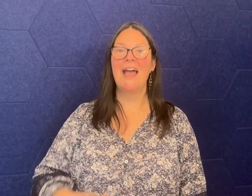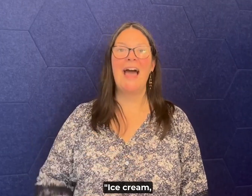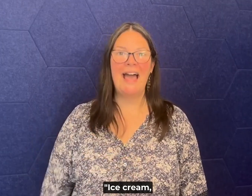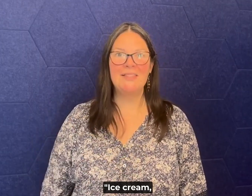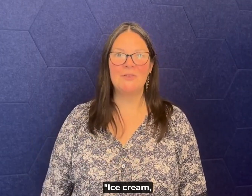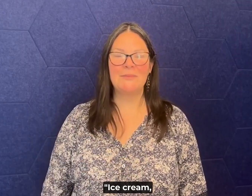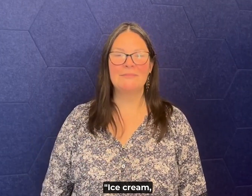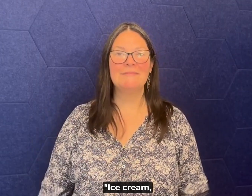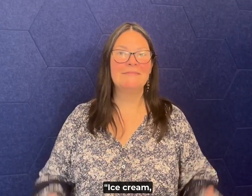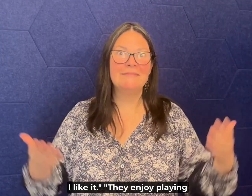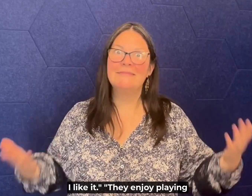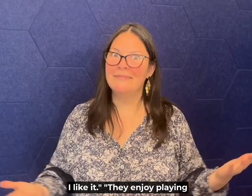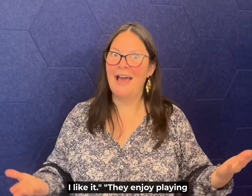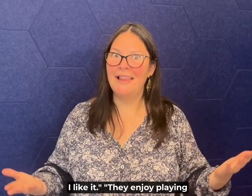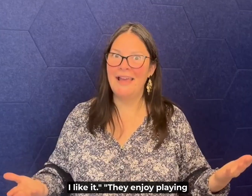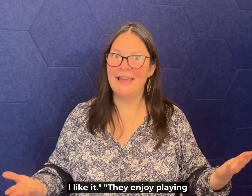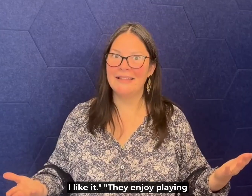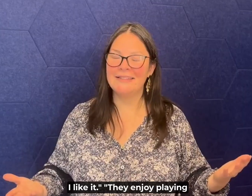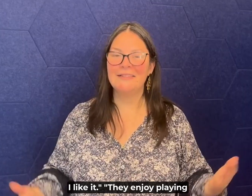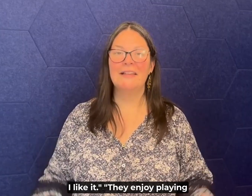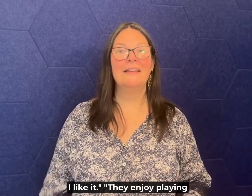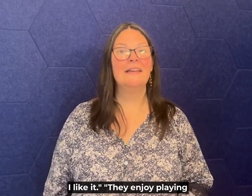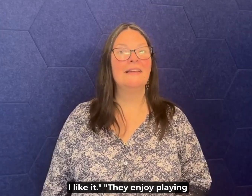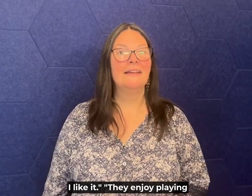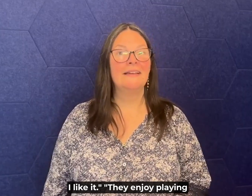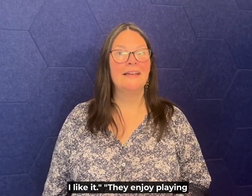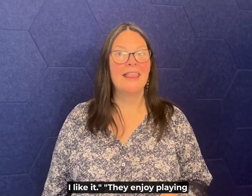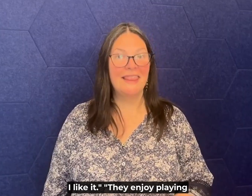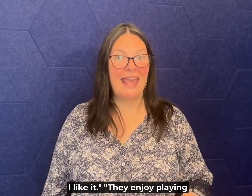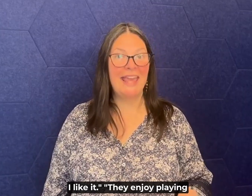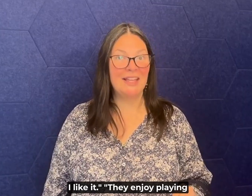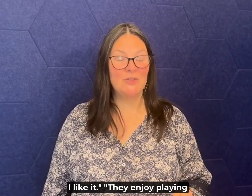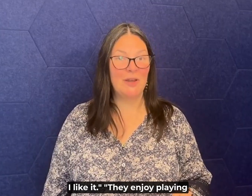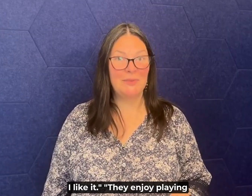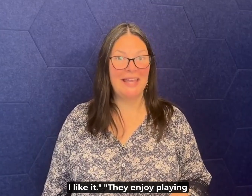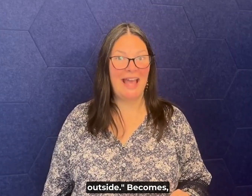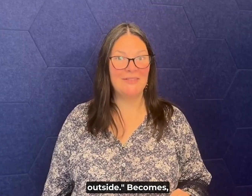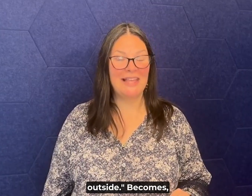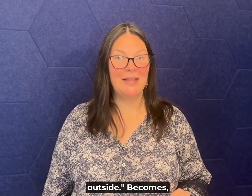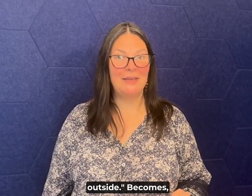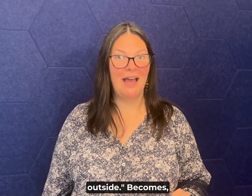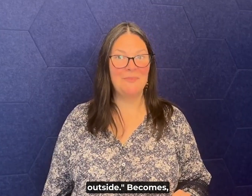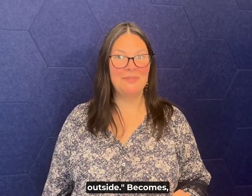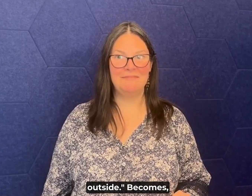Ice cream. I like it. They enjoy playing outside becomes